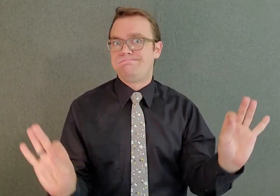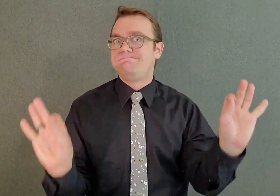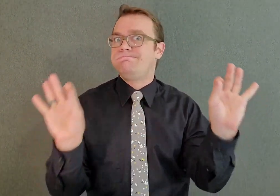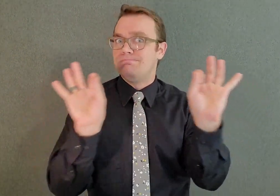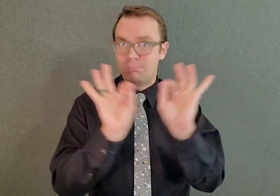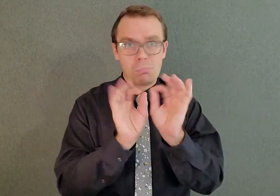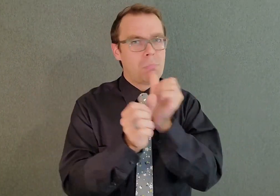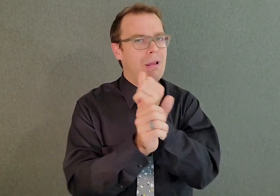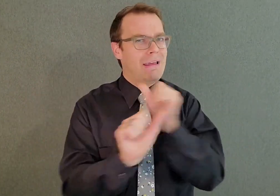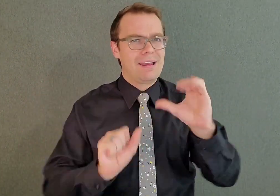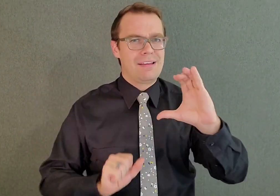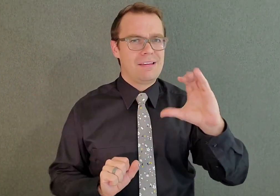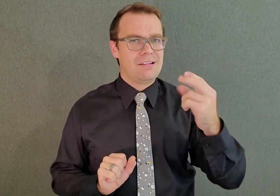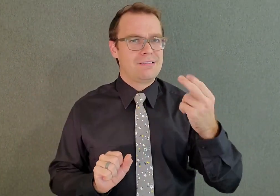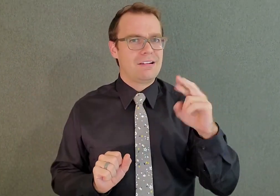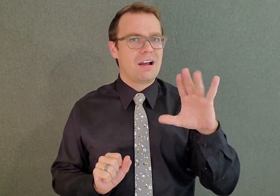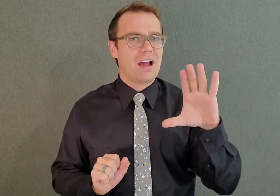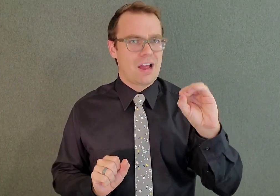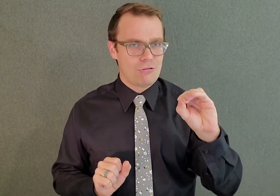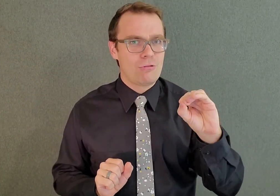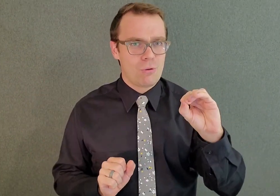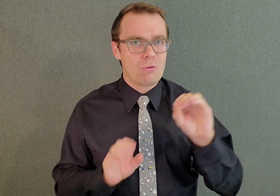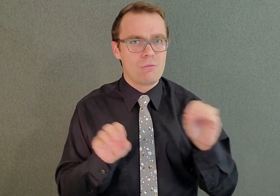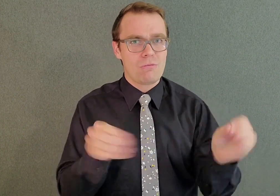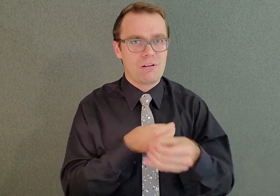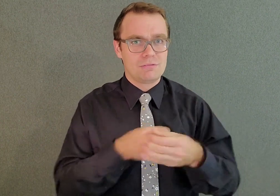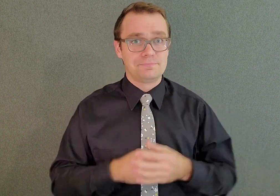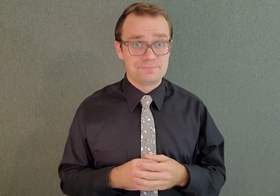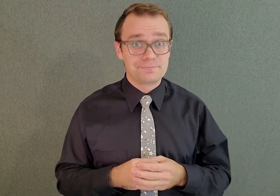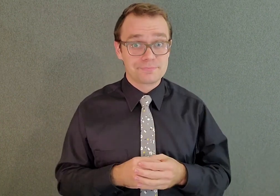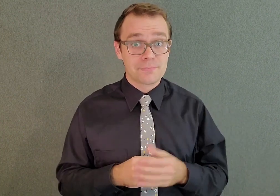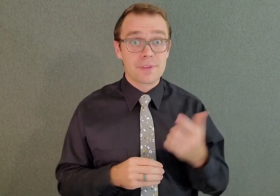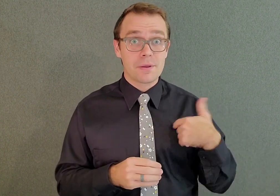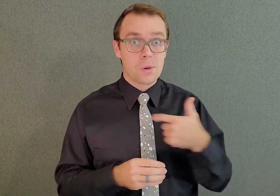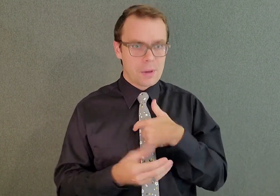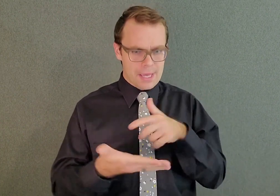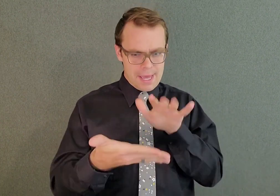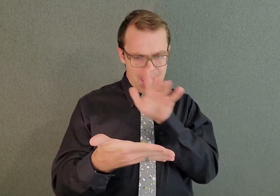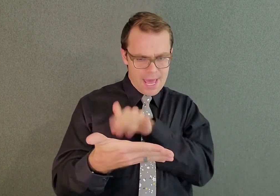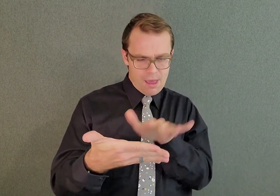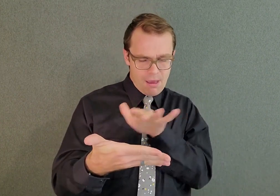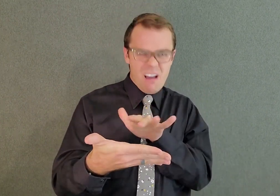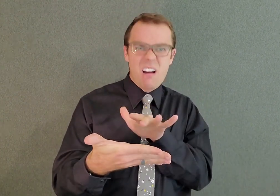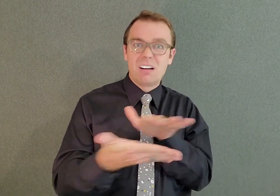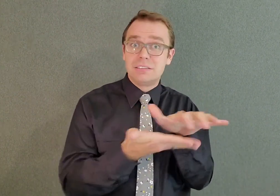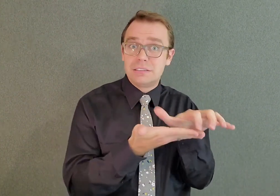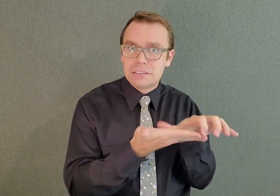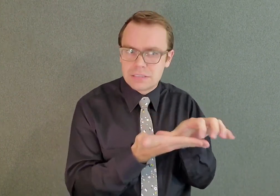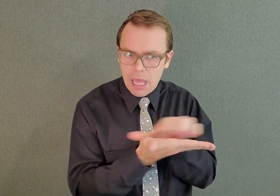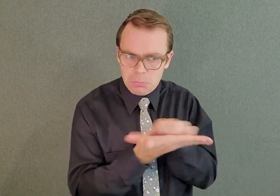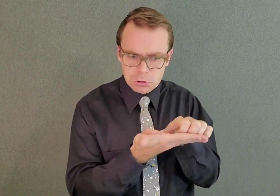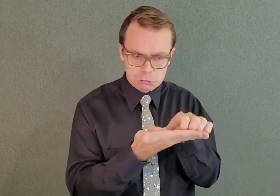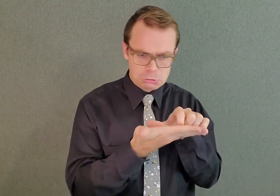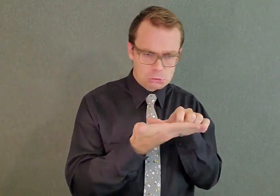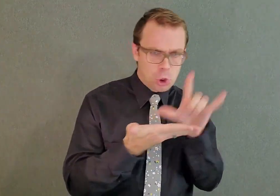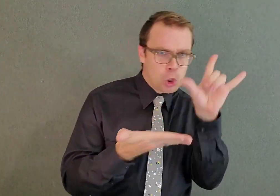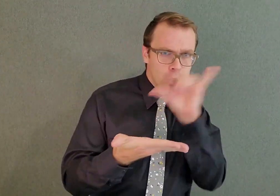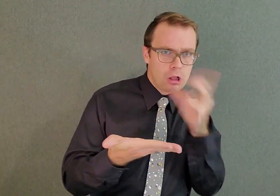an important part of any chiropractic practice. It allows us to determine the extent of the damage, how long